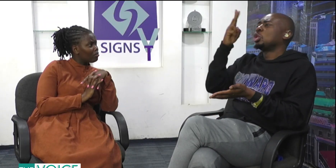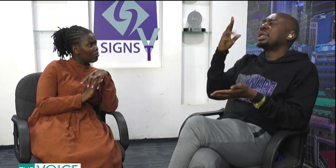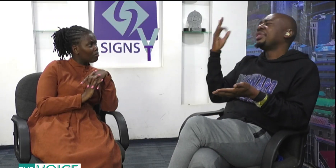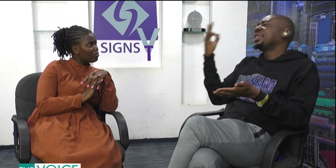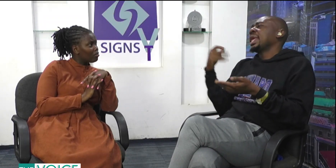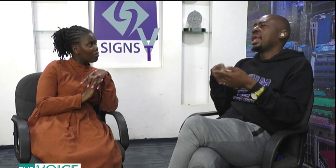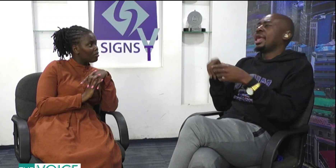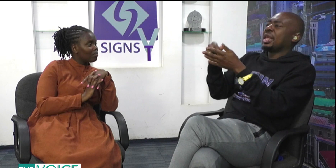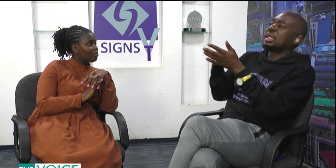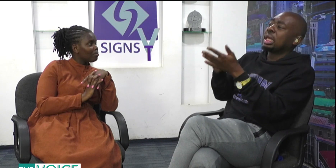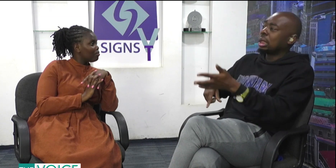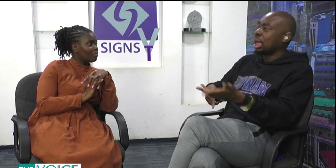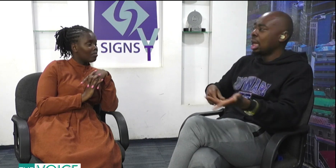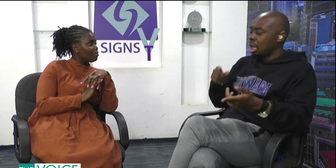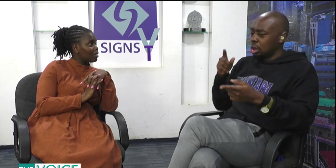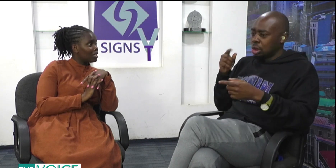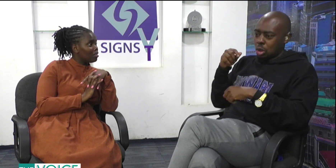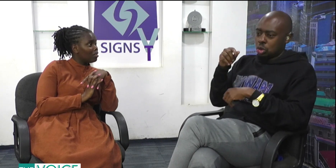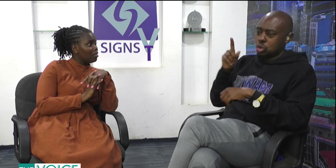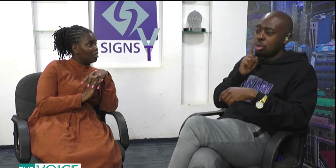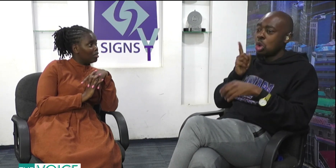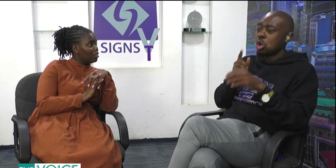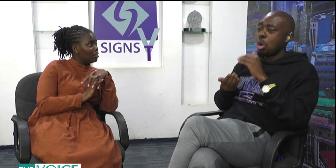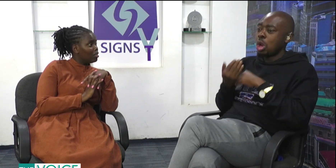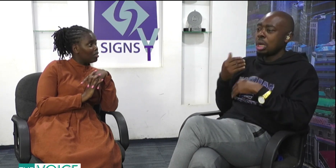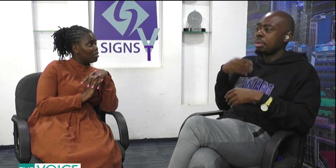didn't, most of the time I wasn't doing my homework.